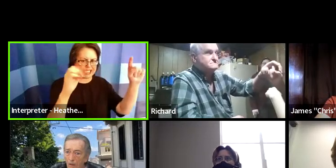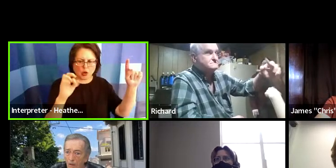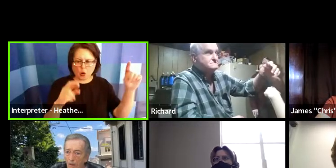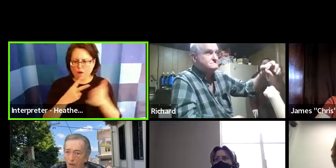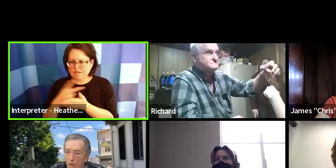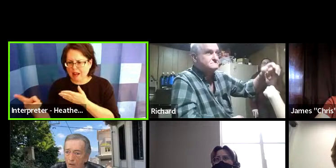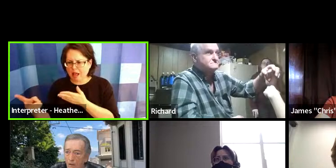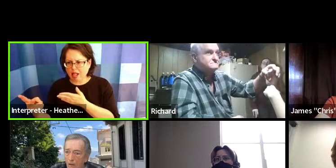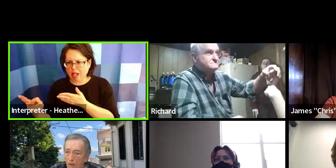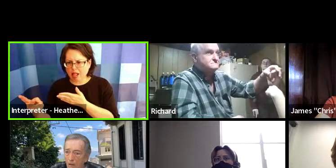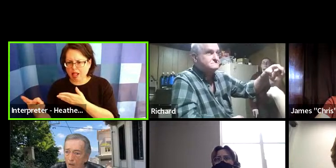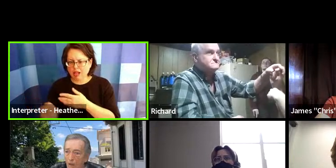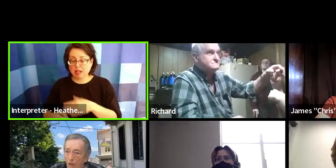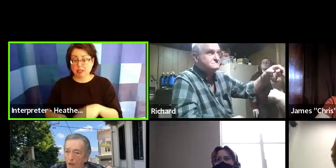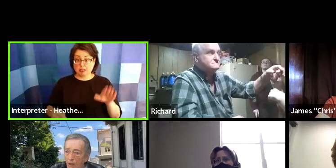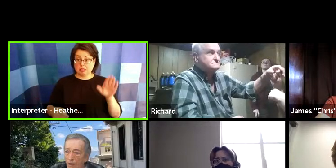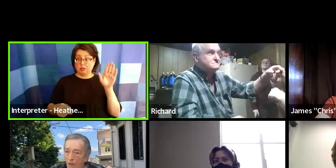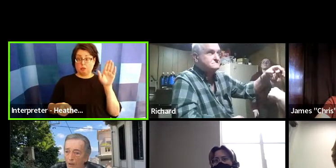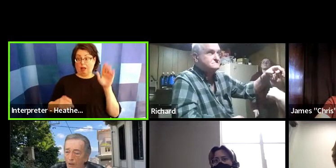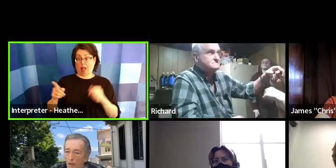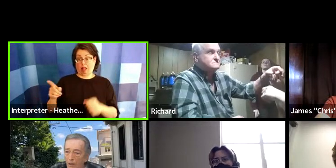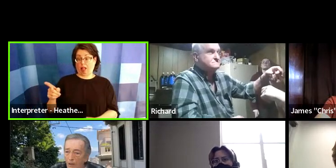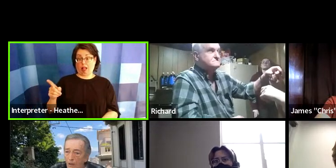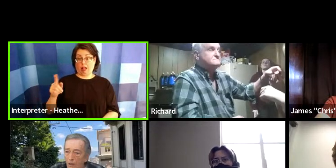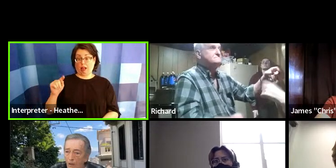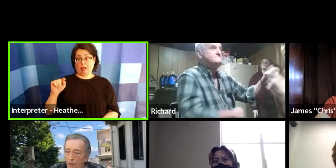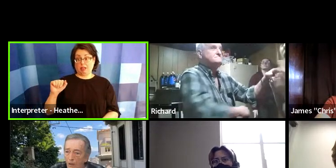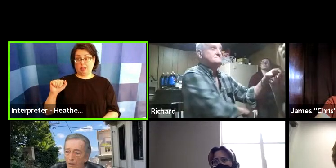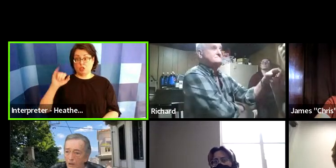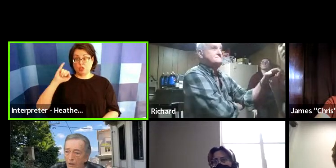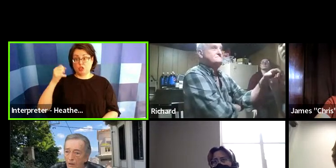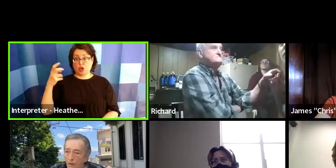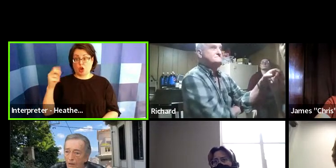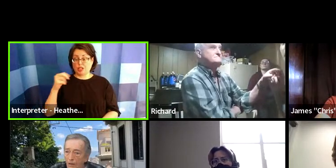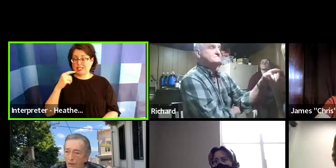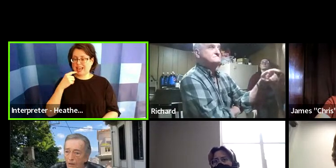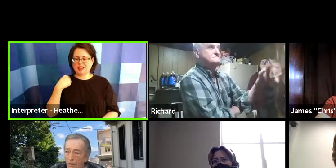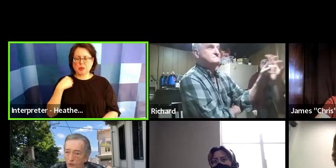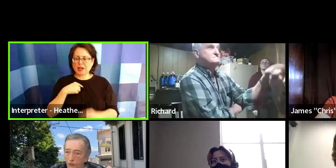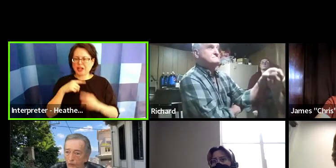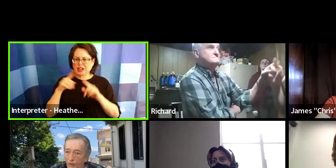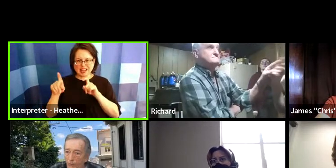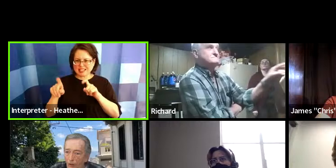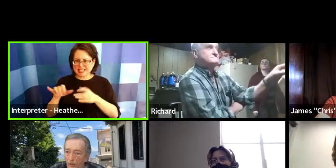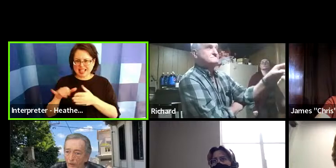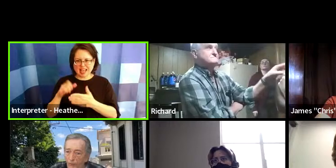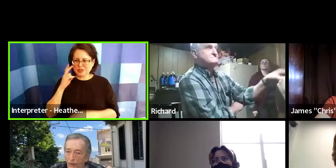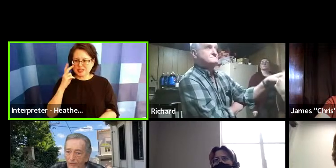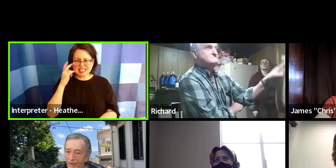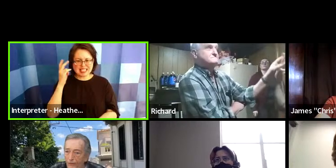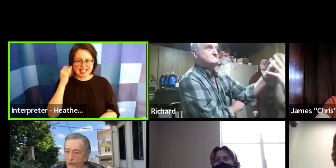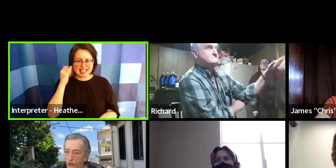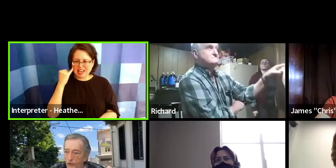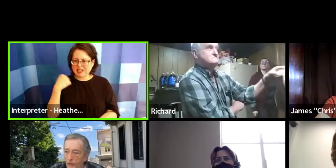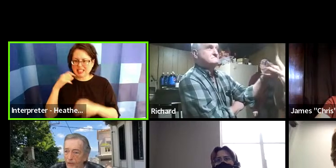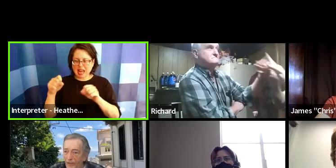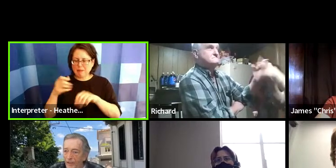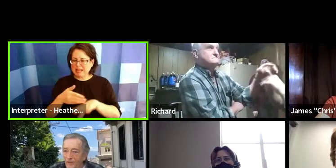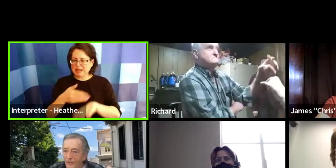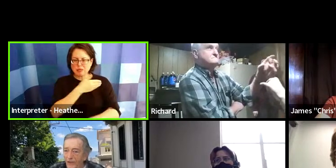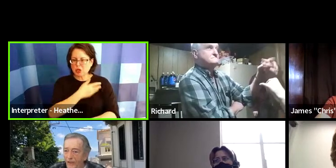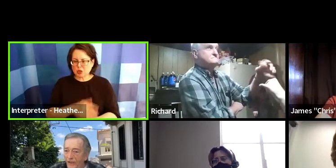on the streets. If the pilot is just a testing it to see what can be improved. Sure, but a pilot by its